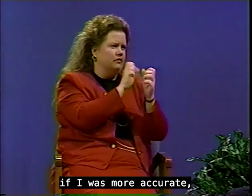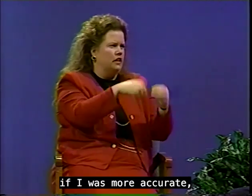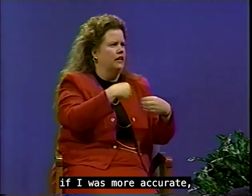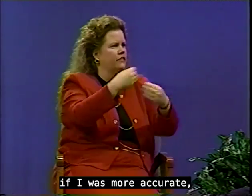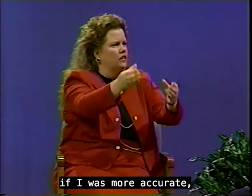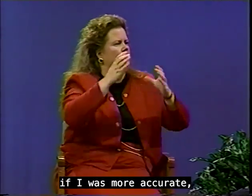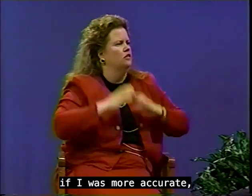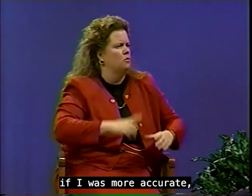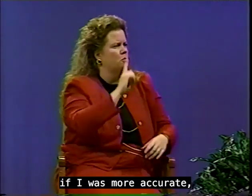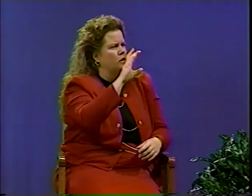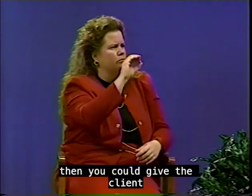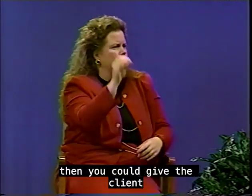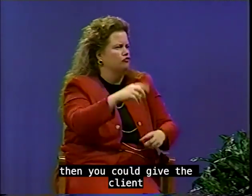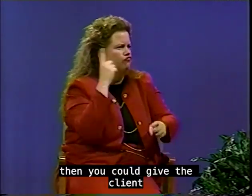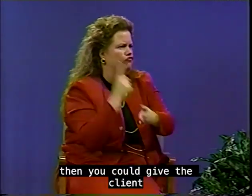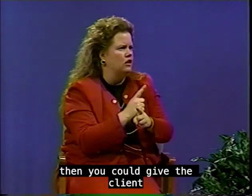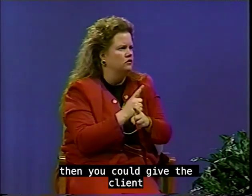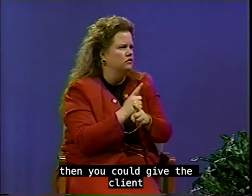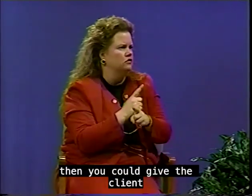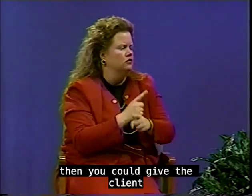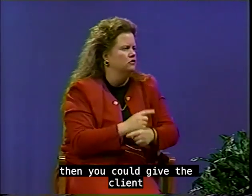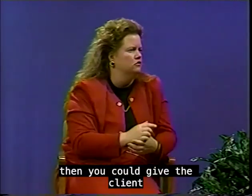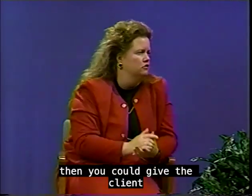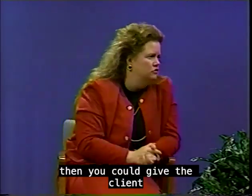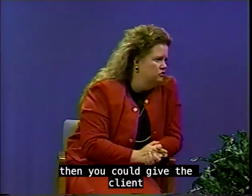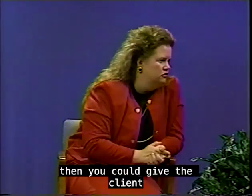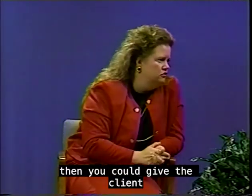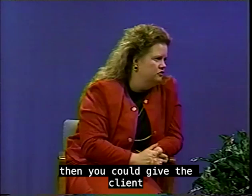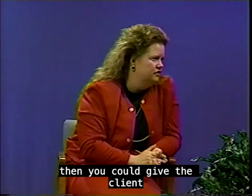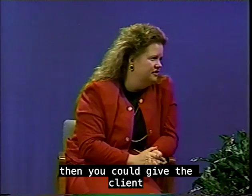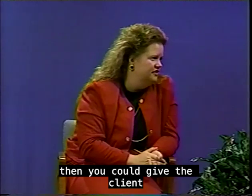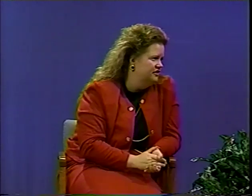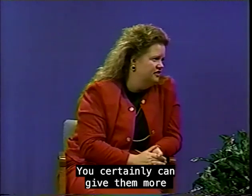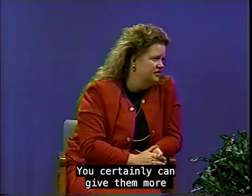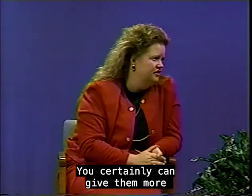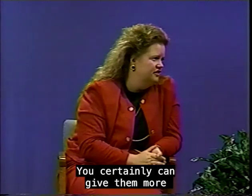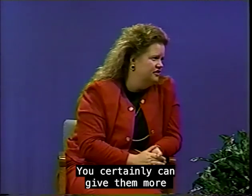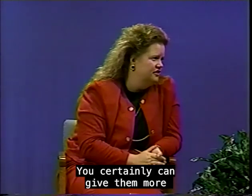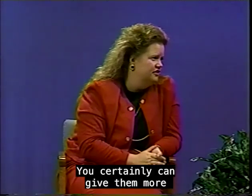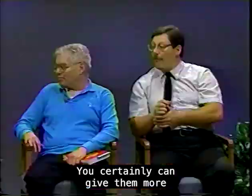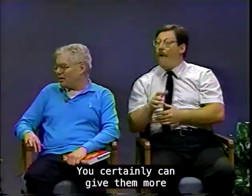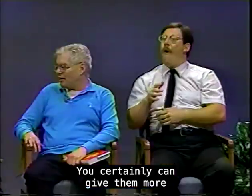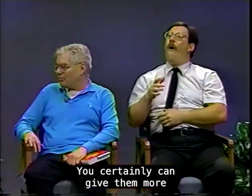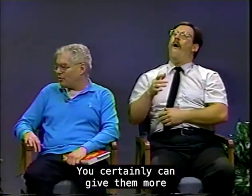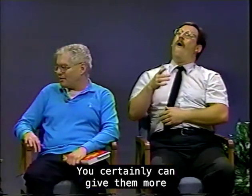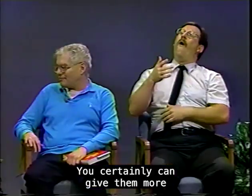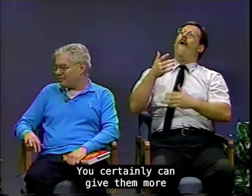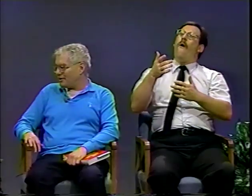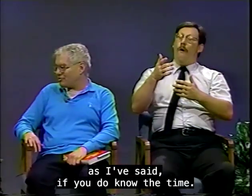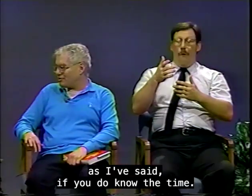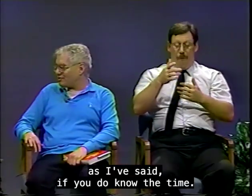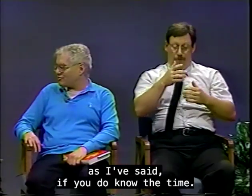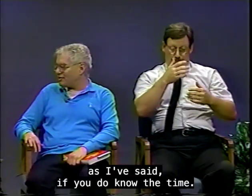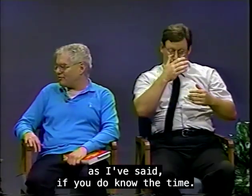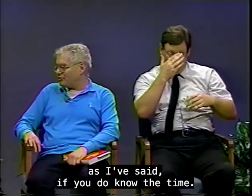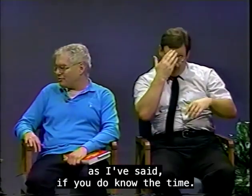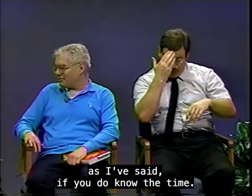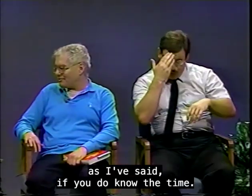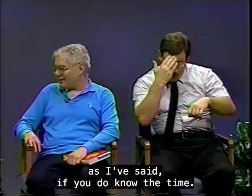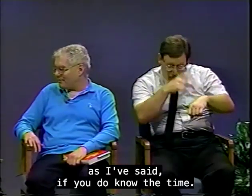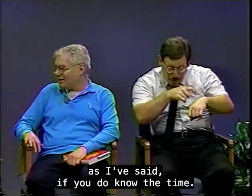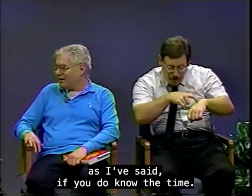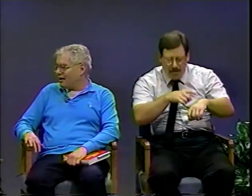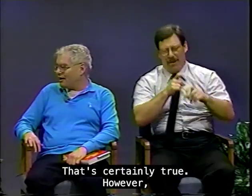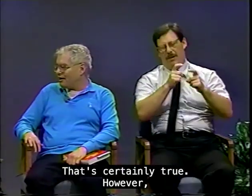if I was more accurate, then you could give the client a 100% reading. You certainly can give them more information. As I've said, if you do